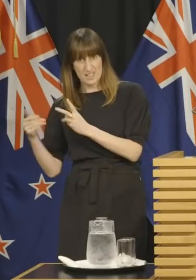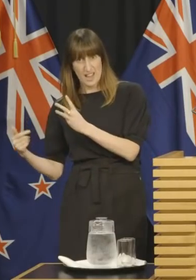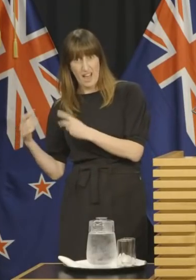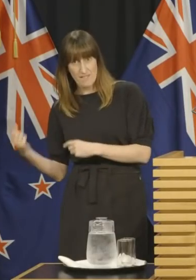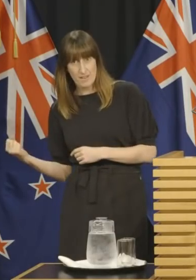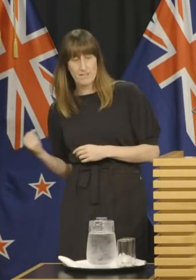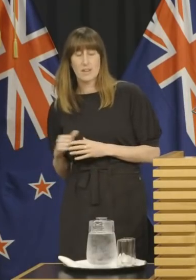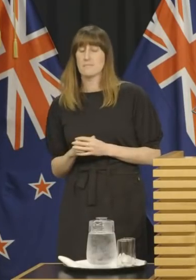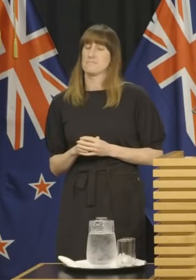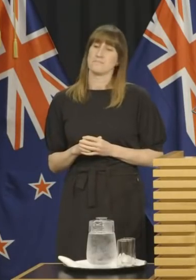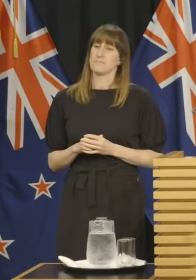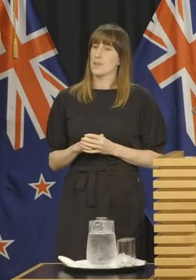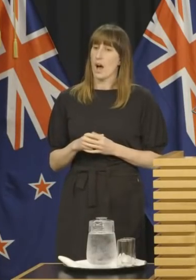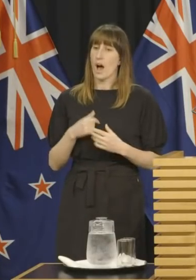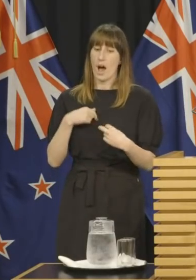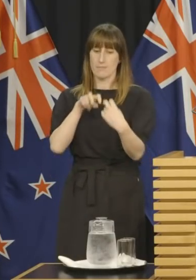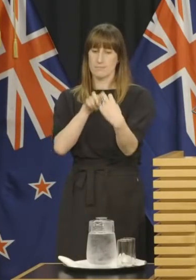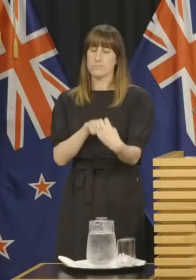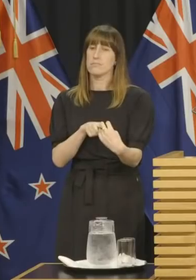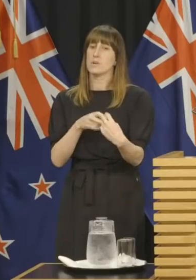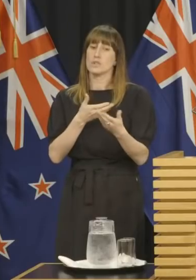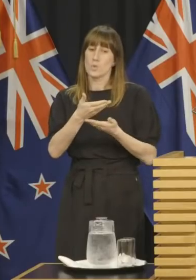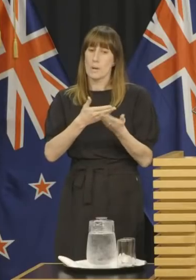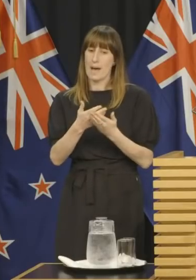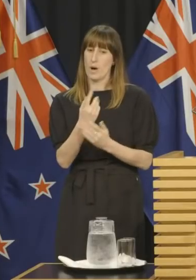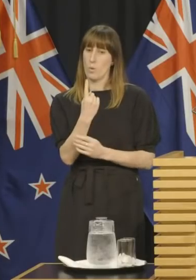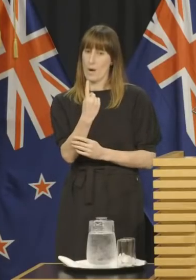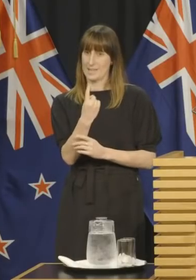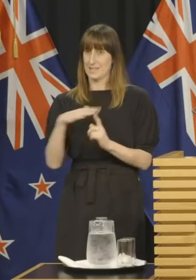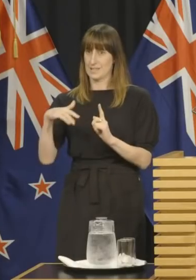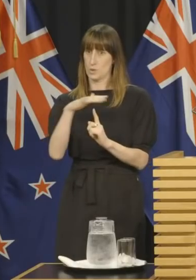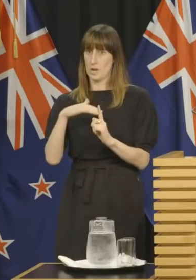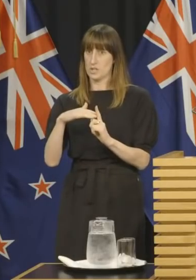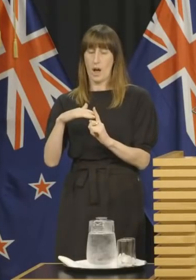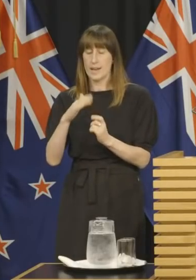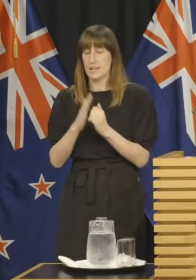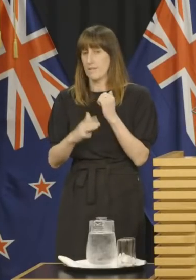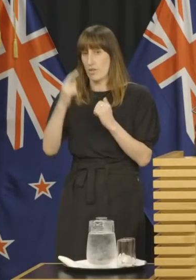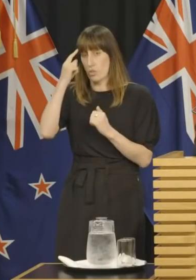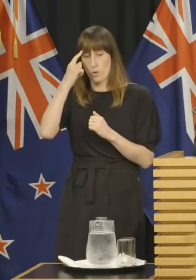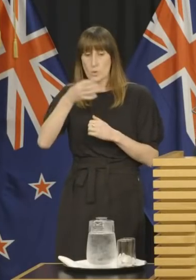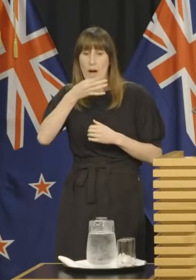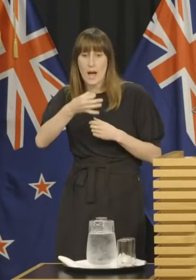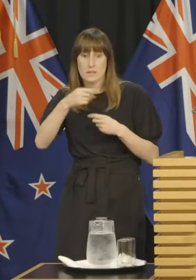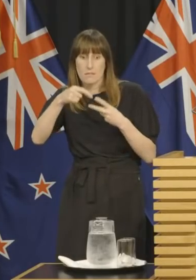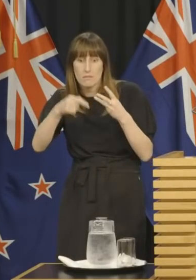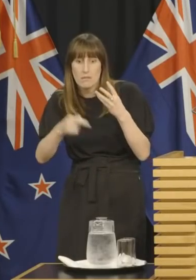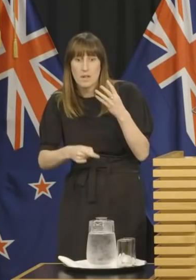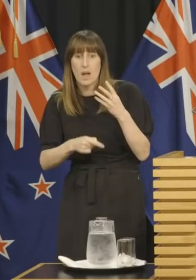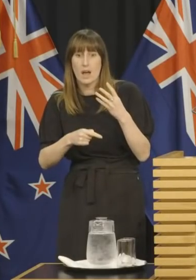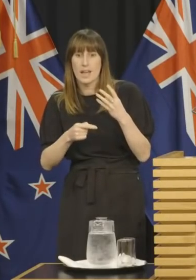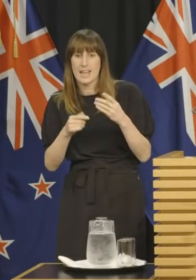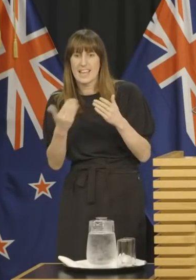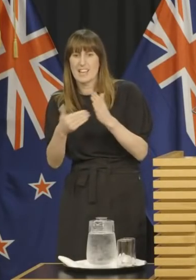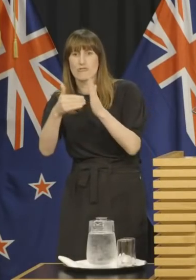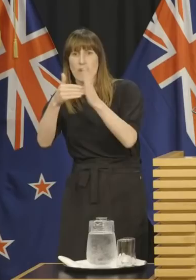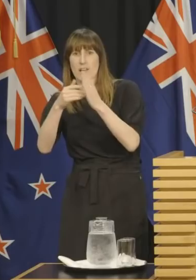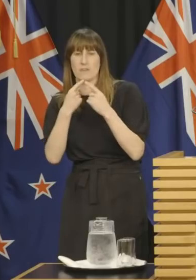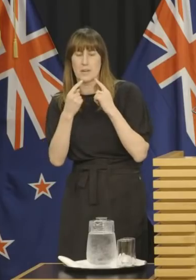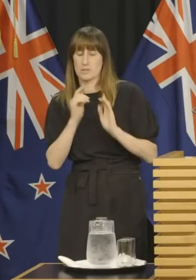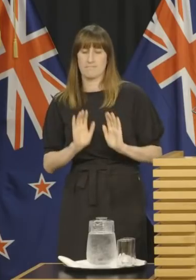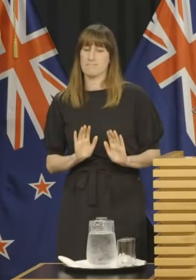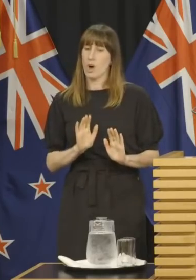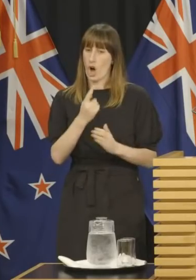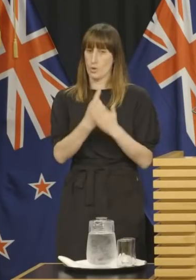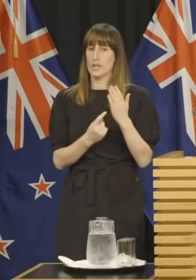I was there to ask him about this situation, so it didn't come across my mind or occur to me to delve into anything other than what has led to his sacking today. How